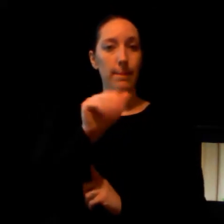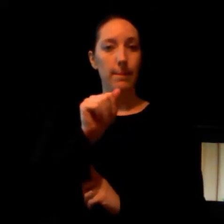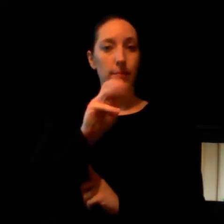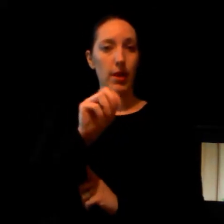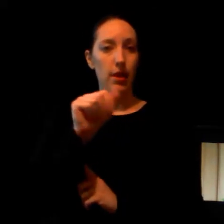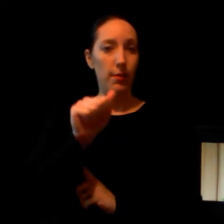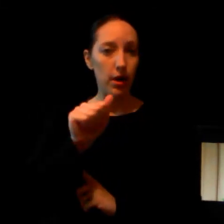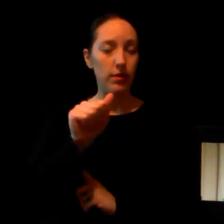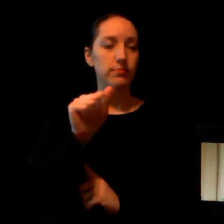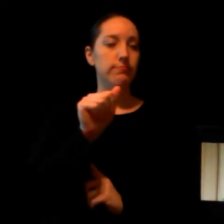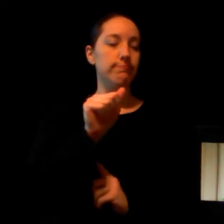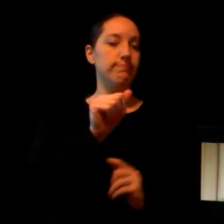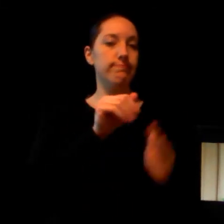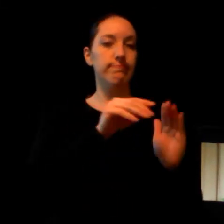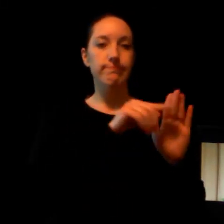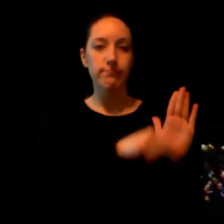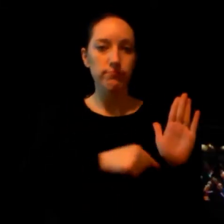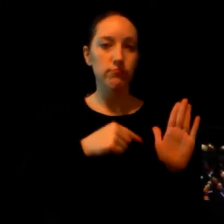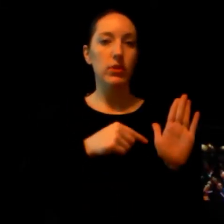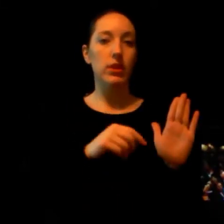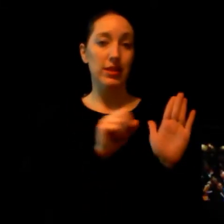storms from last week.